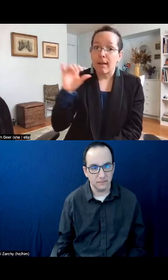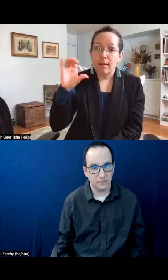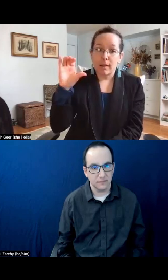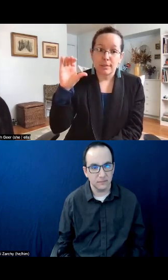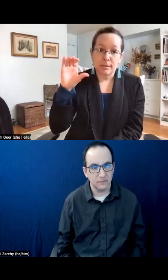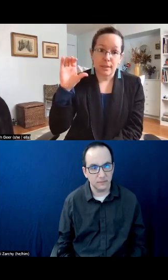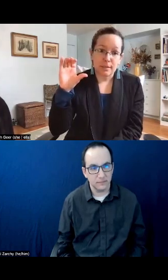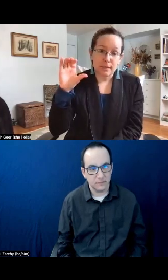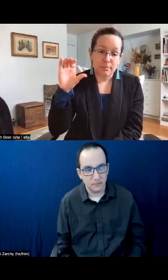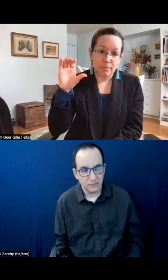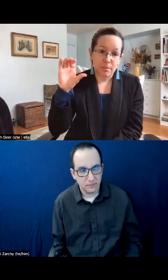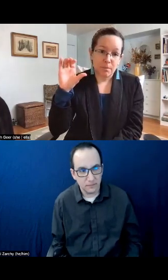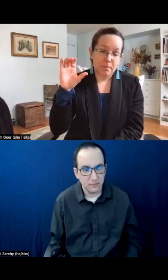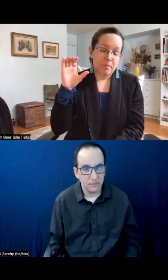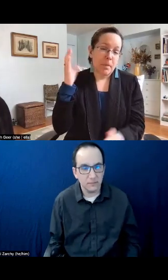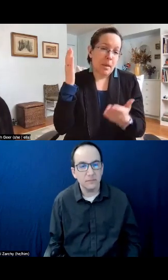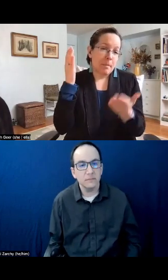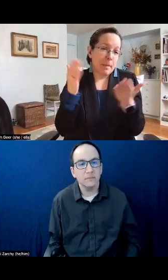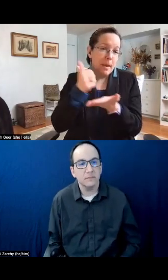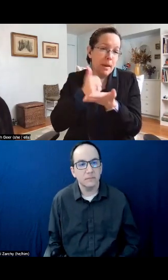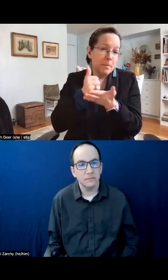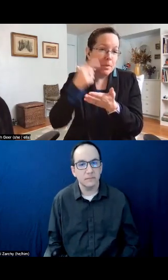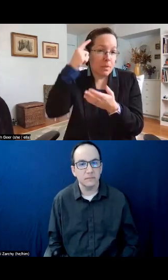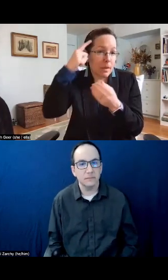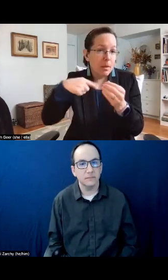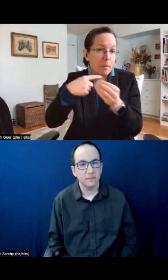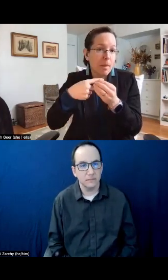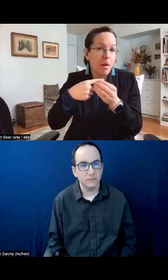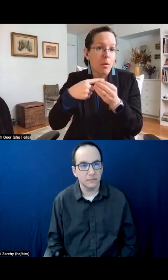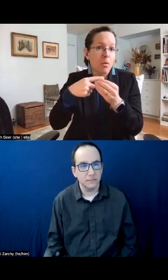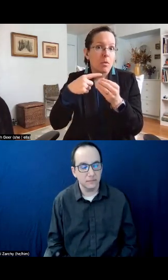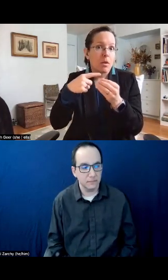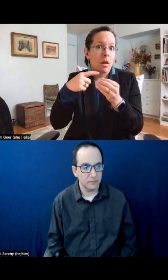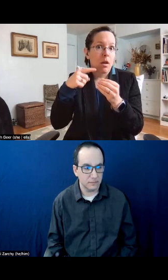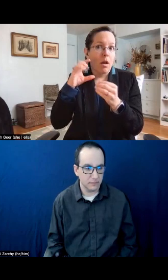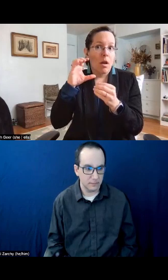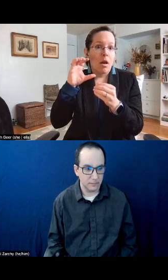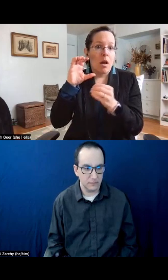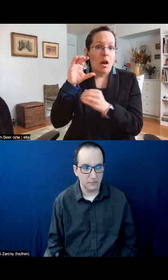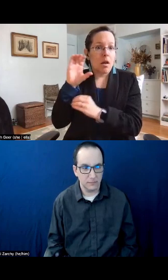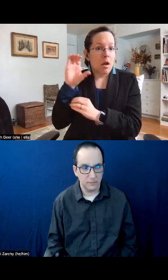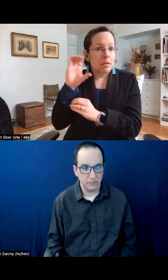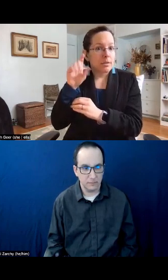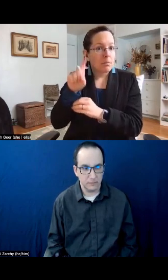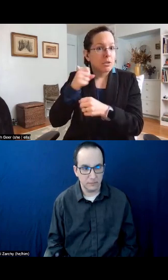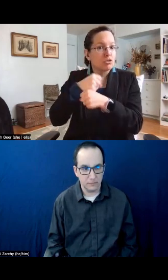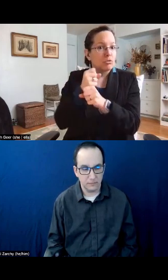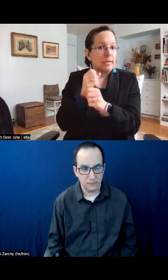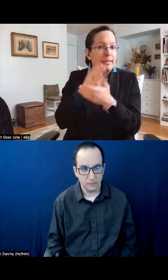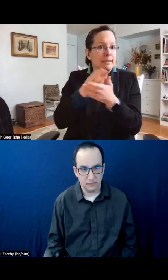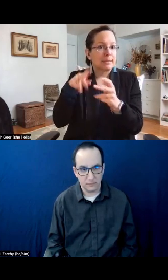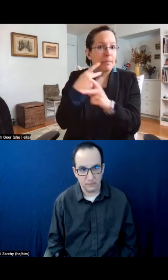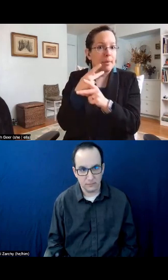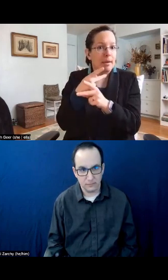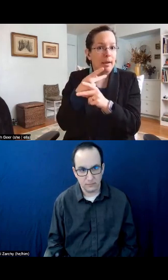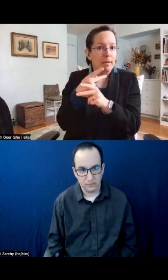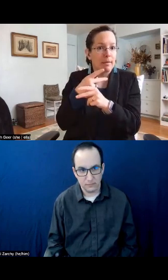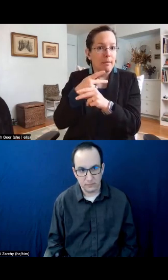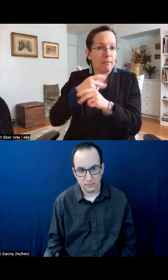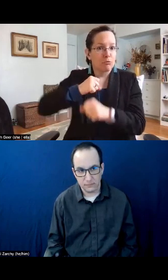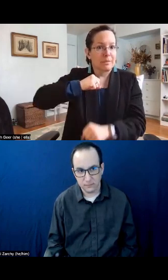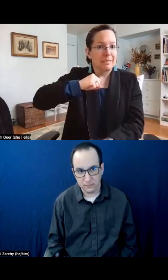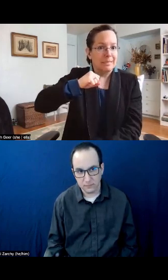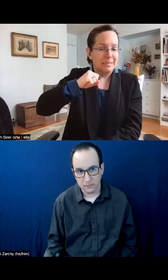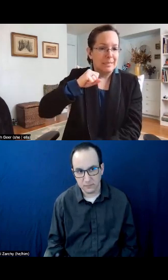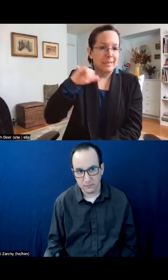purpose. So holds tend to represent more consonants. If you think of that, the parallel between oral and signed